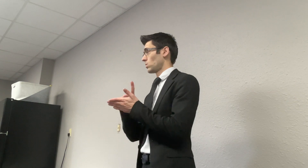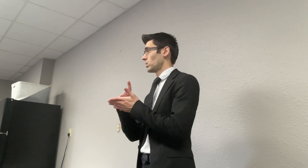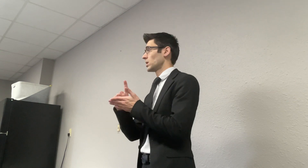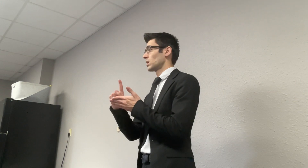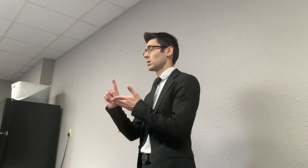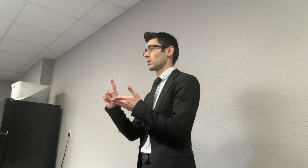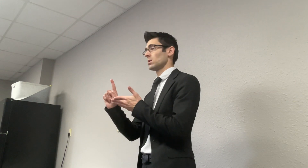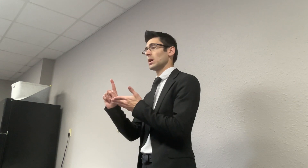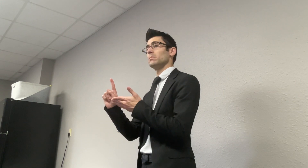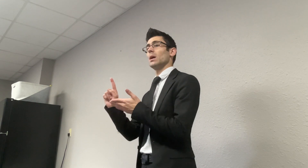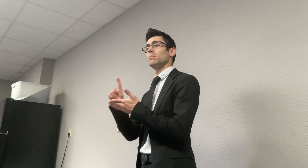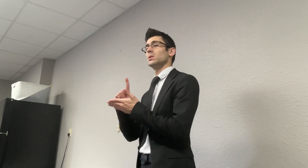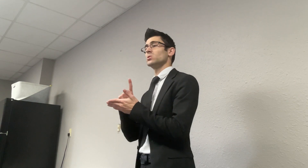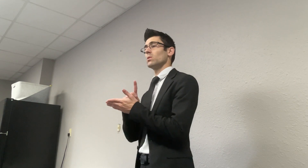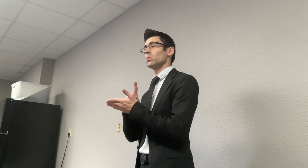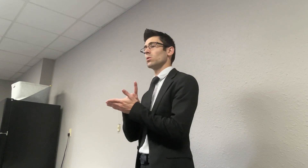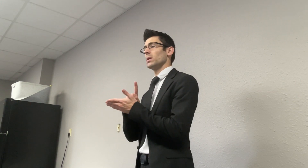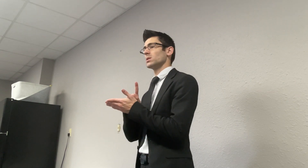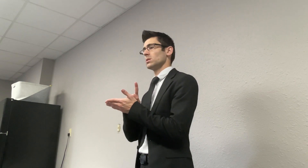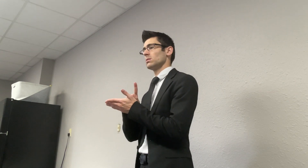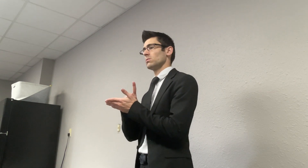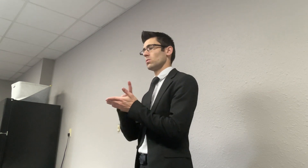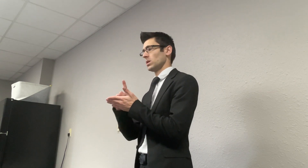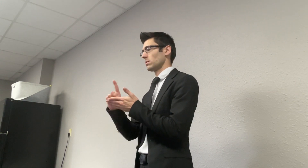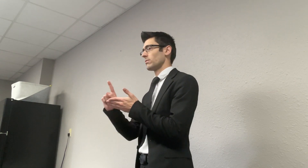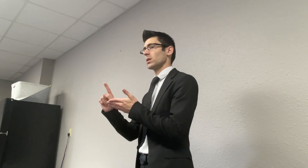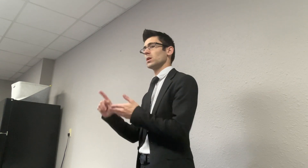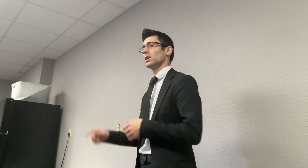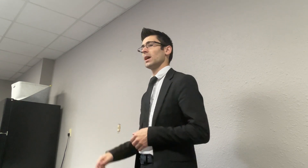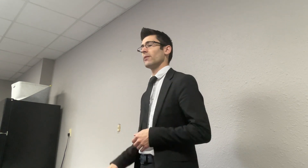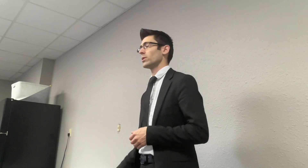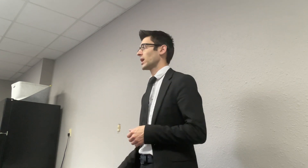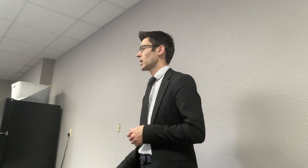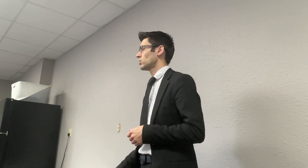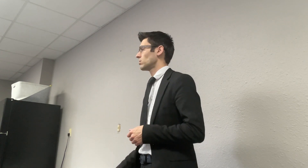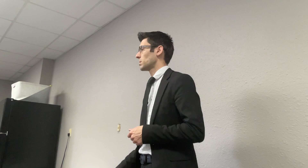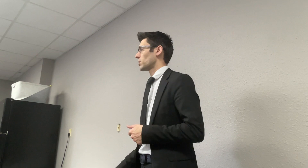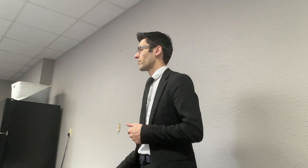Week. I missed one. We'll go back to it. Week. Very good. Every day. Do you remember every day?